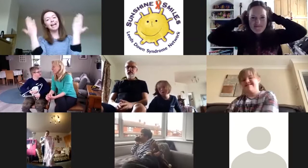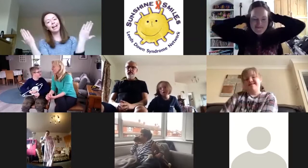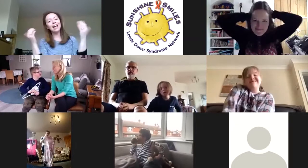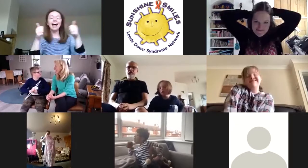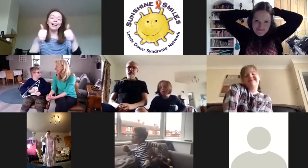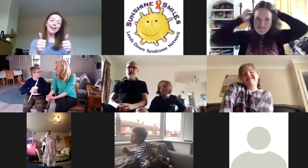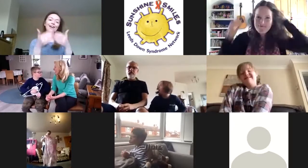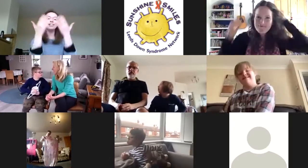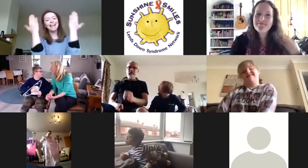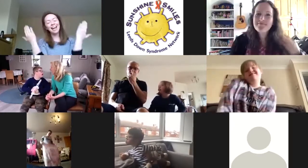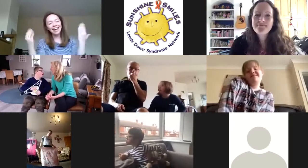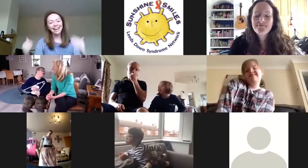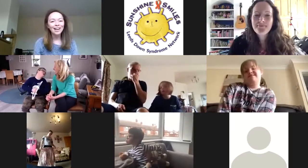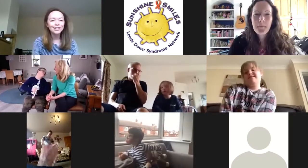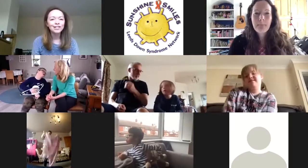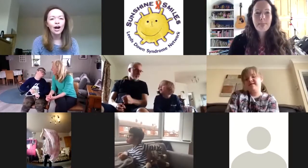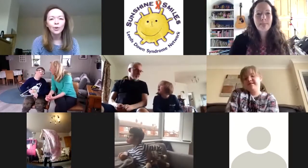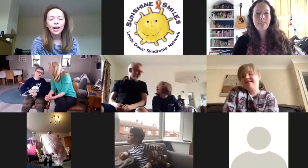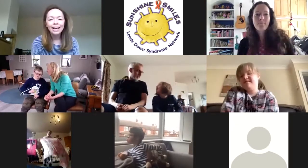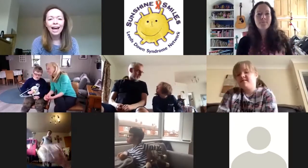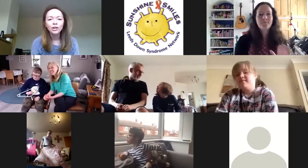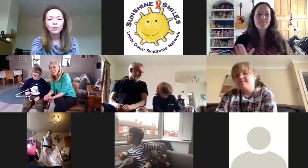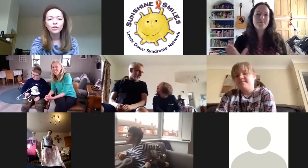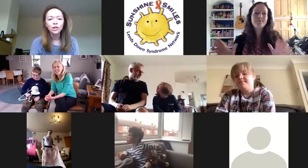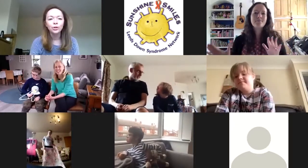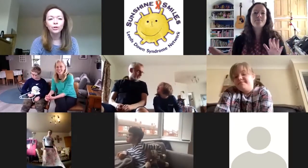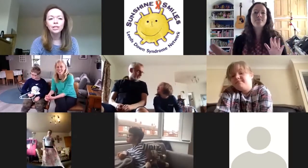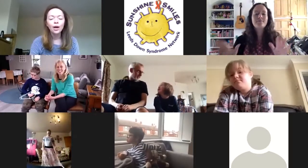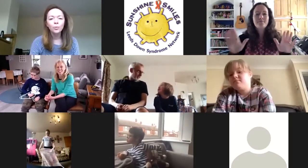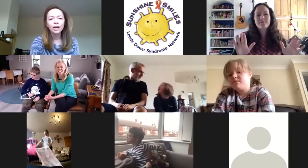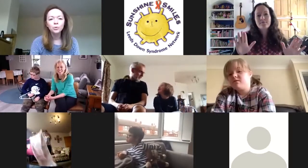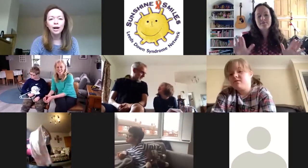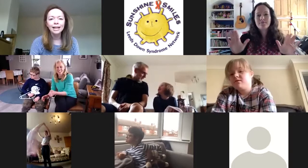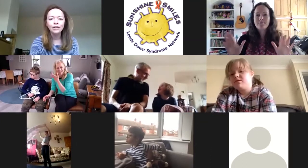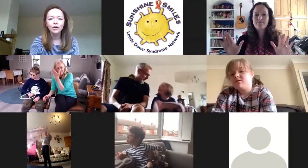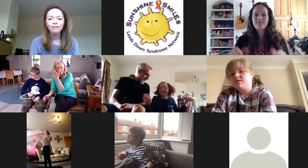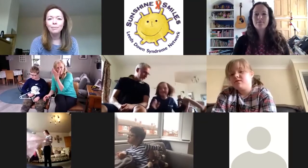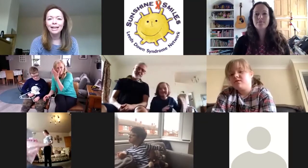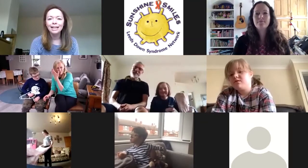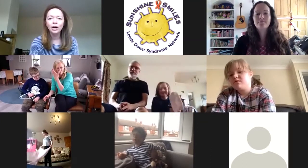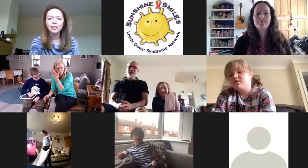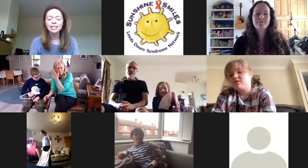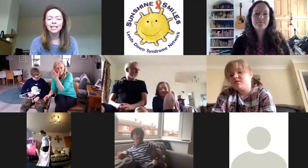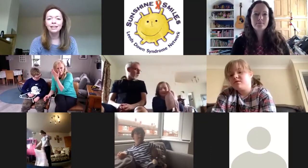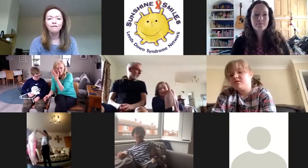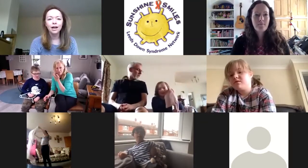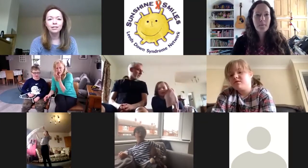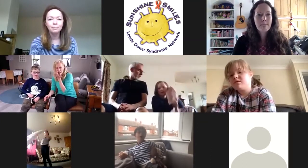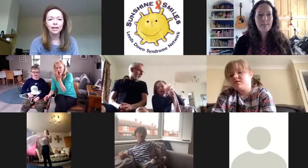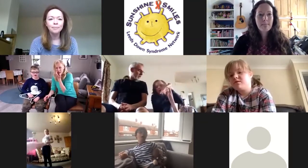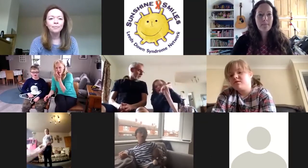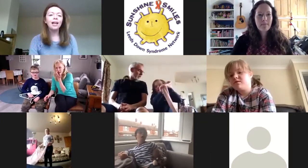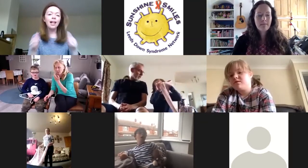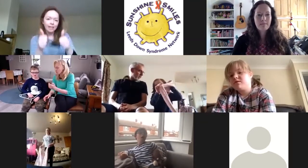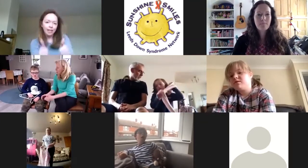lovely day, a lovely day. So, can you choose which one in your family is going to sing the fast